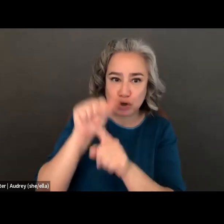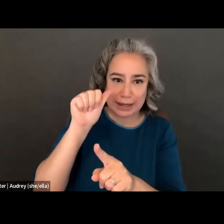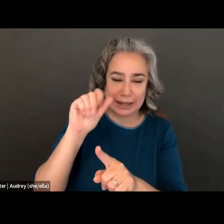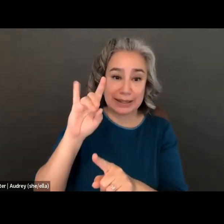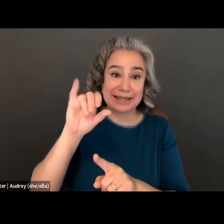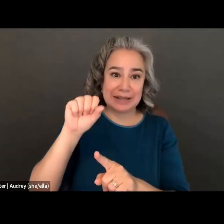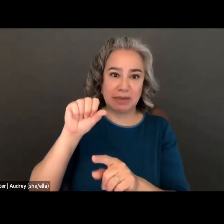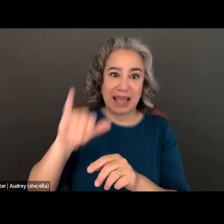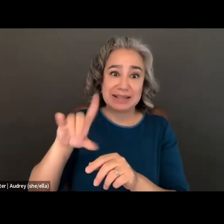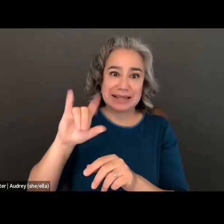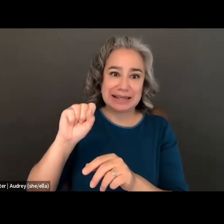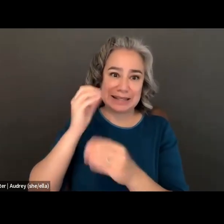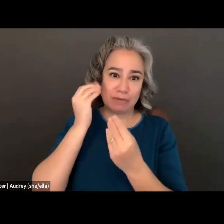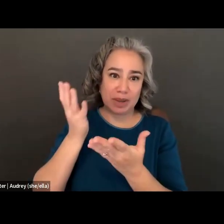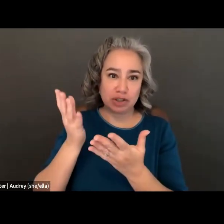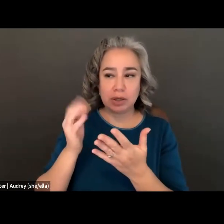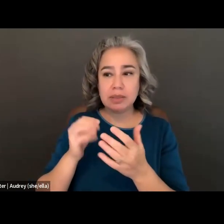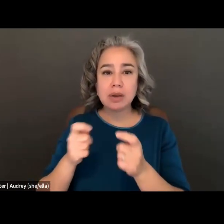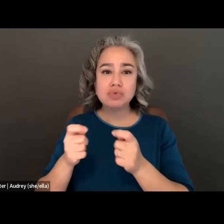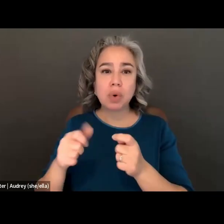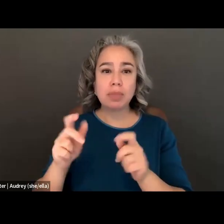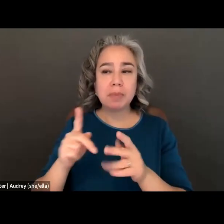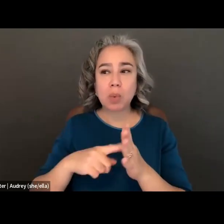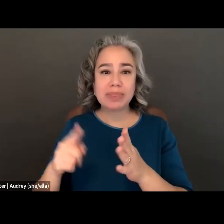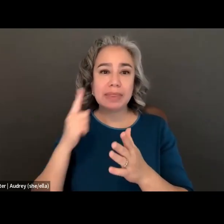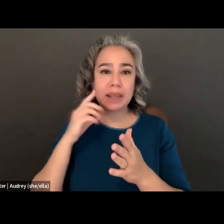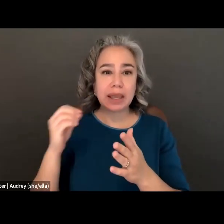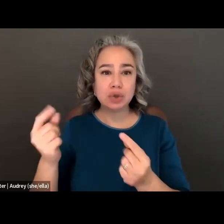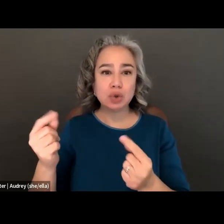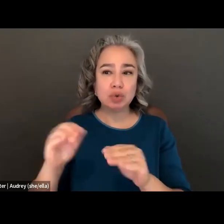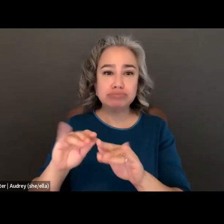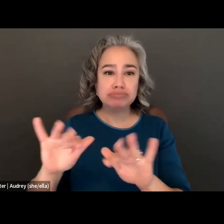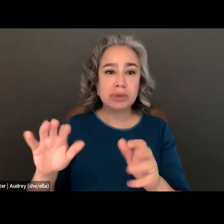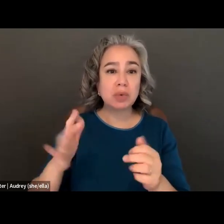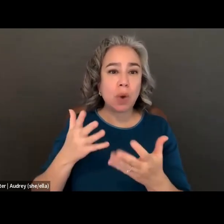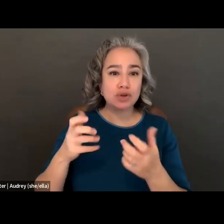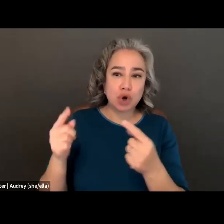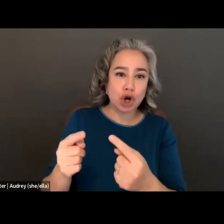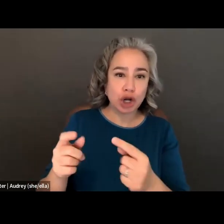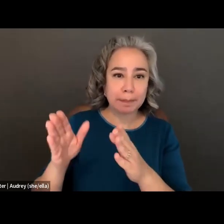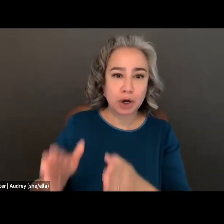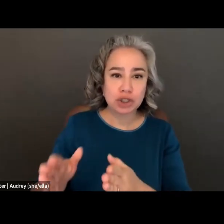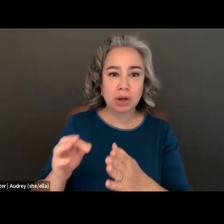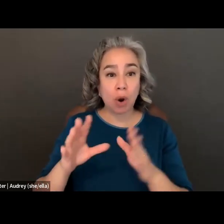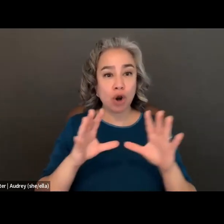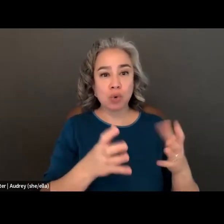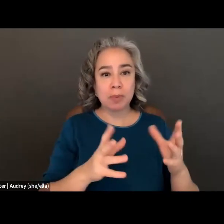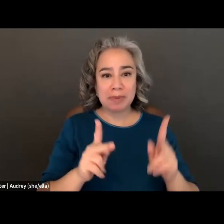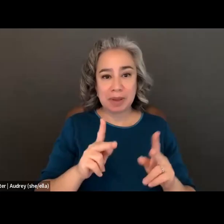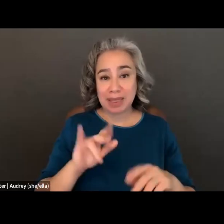use disinformation to control what other people think and do, usually to hurt a person or a group of people. And that's different